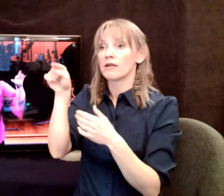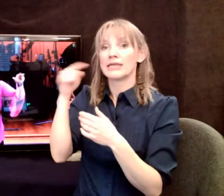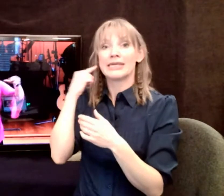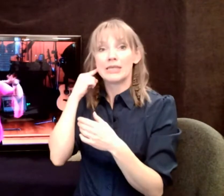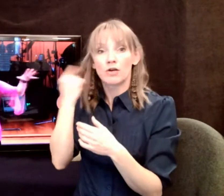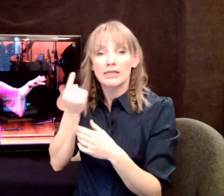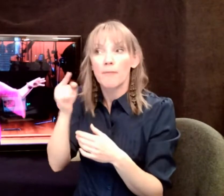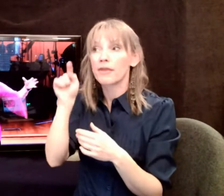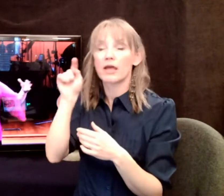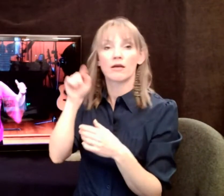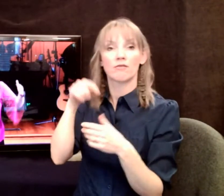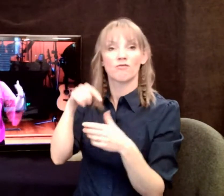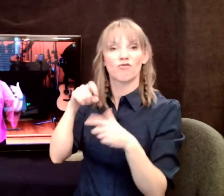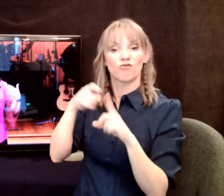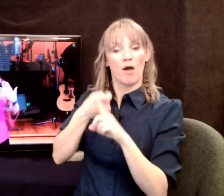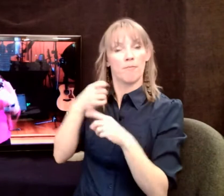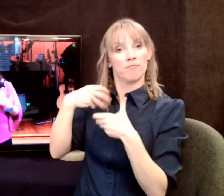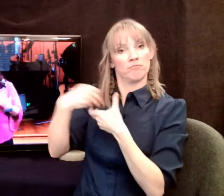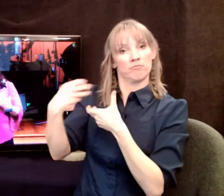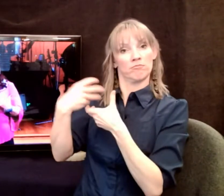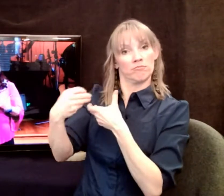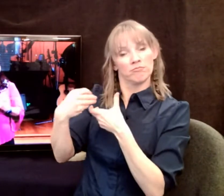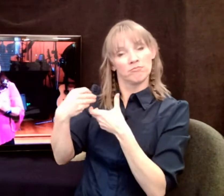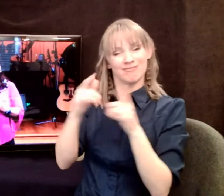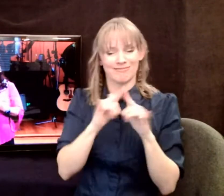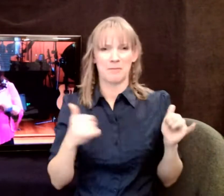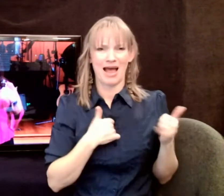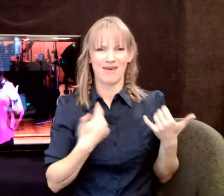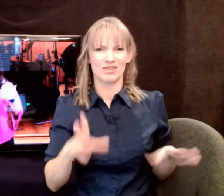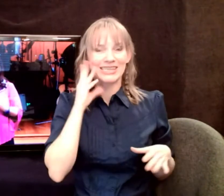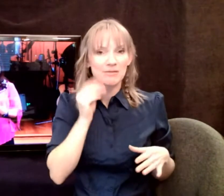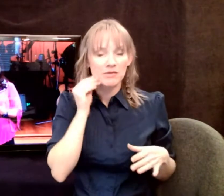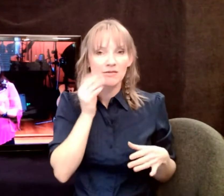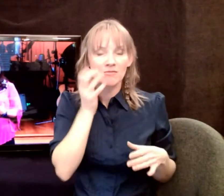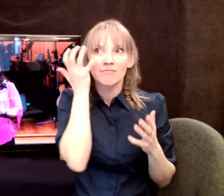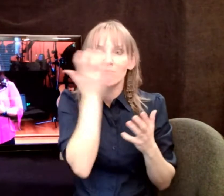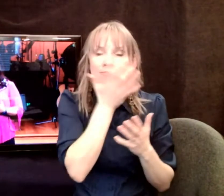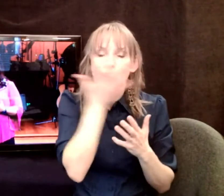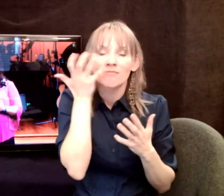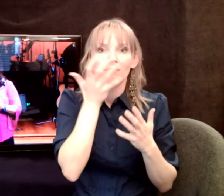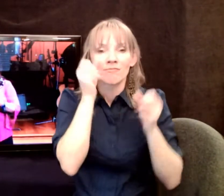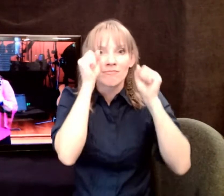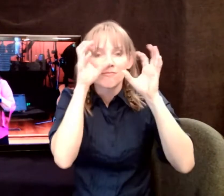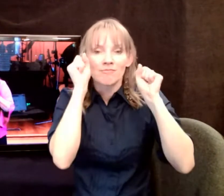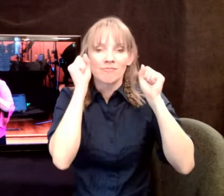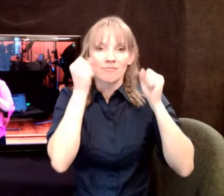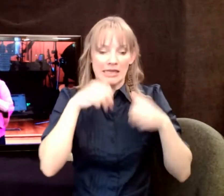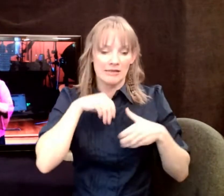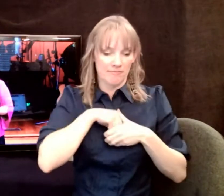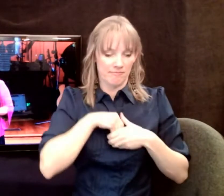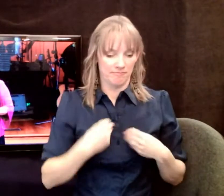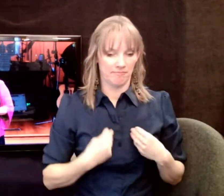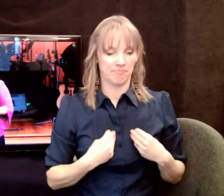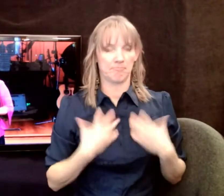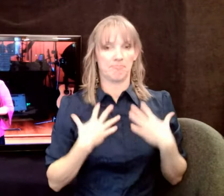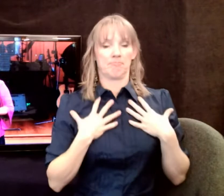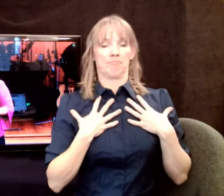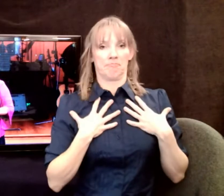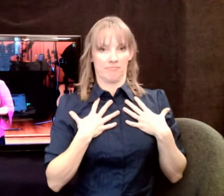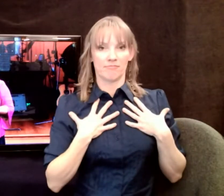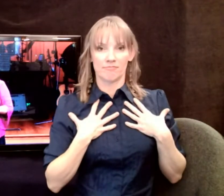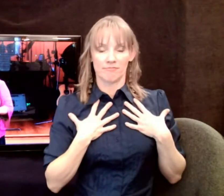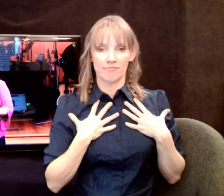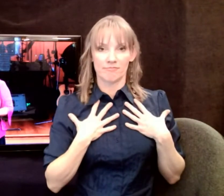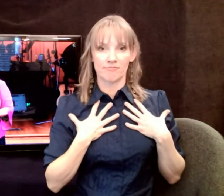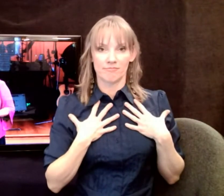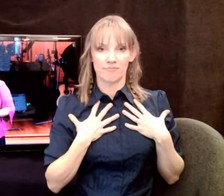there. At the same time, I've experienced incredible inspiration right from within my own self, from